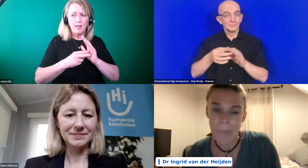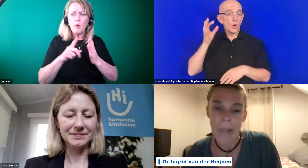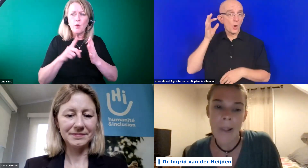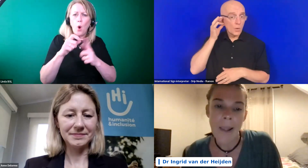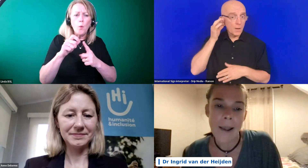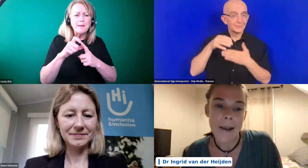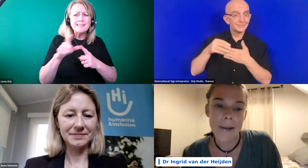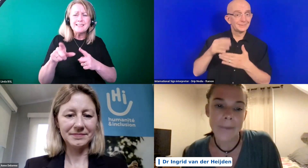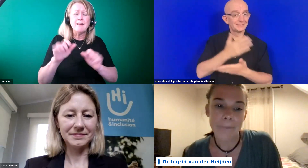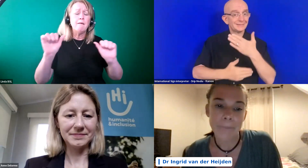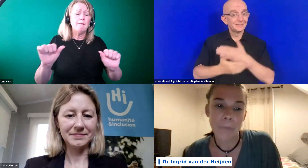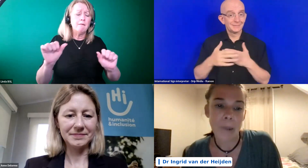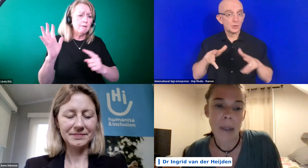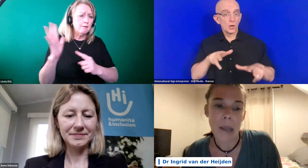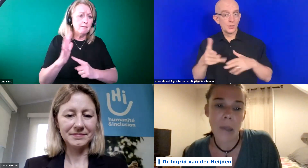crucial.